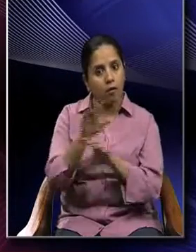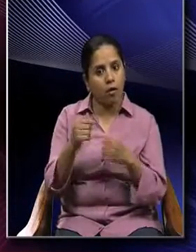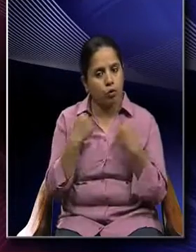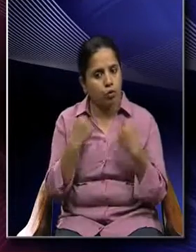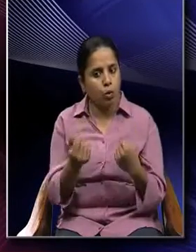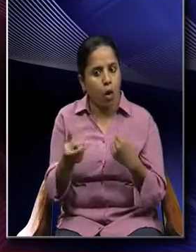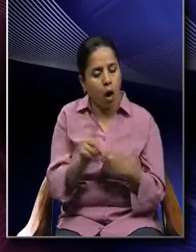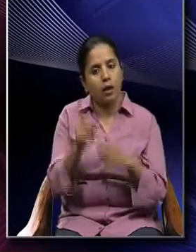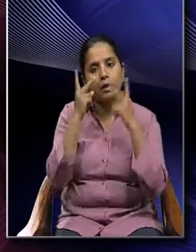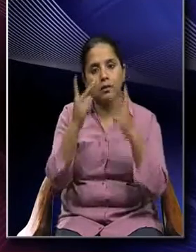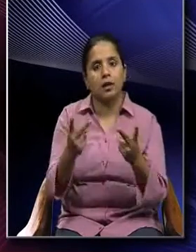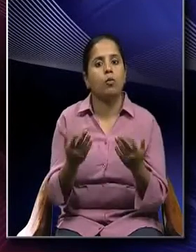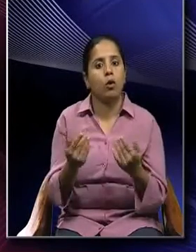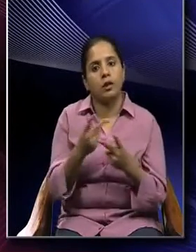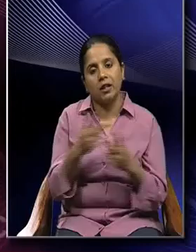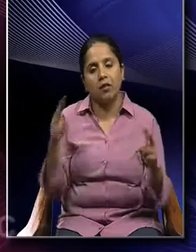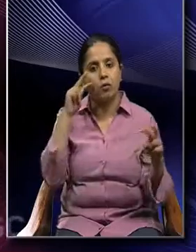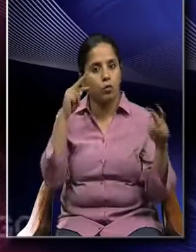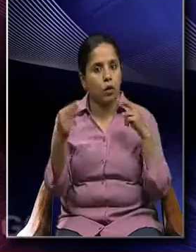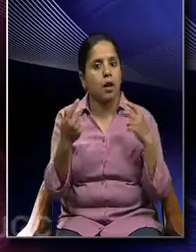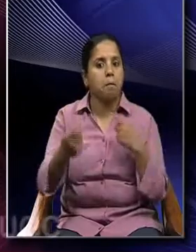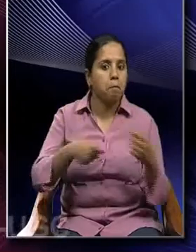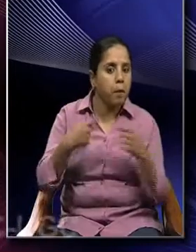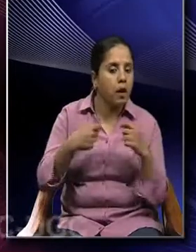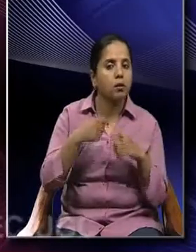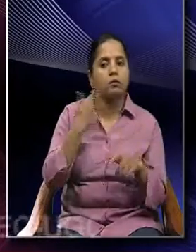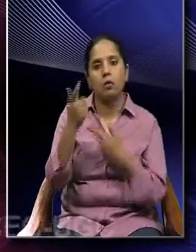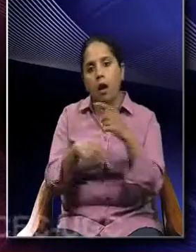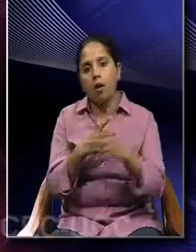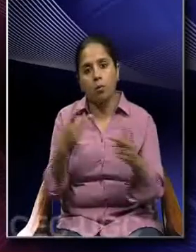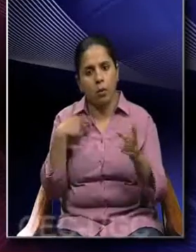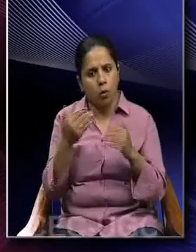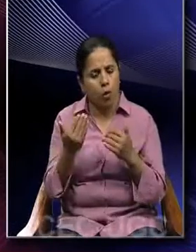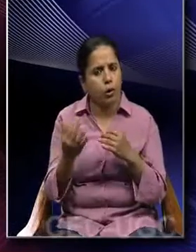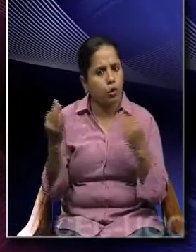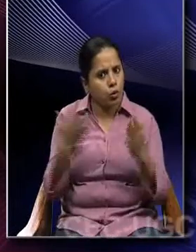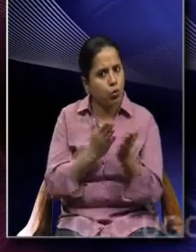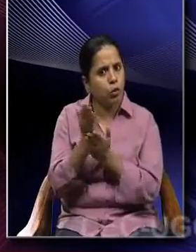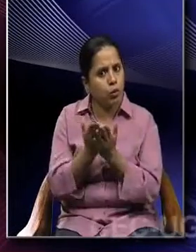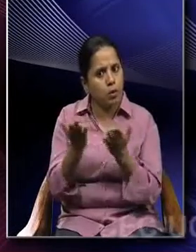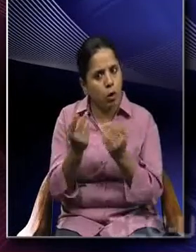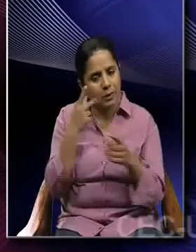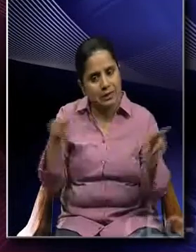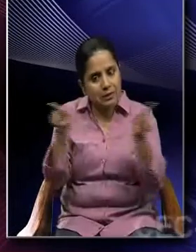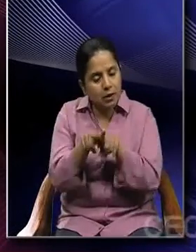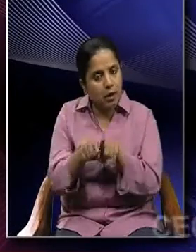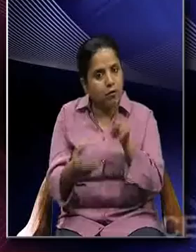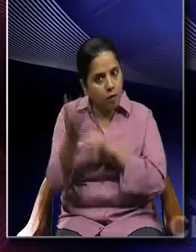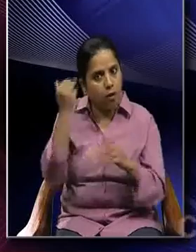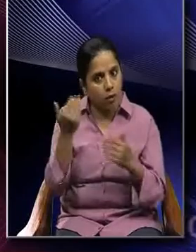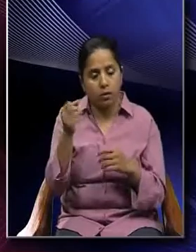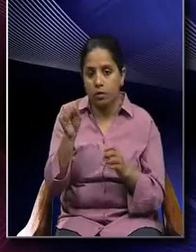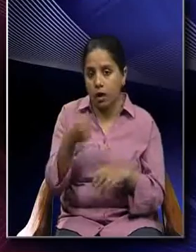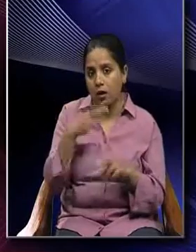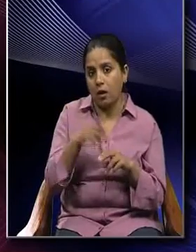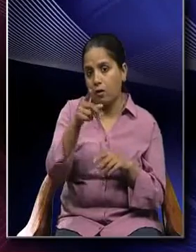re-see at the different aspects of business enterprises. Can we find a new way of doing the same thing? Of course, if you are